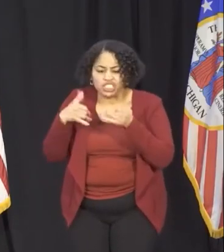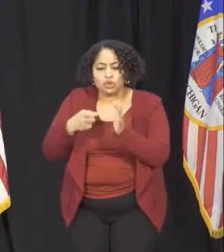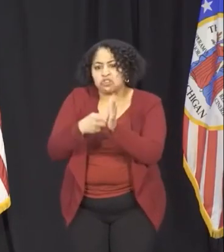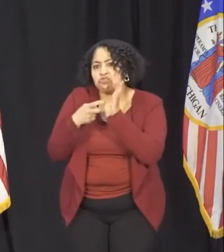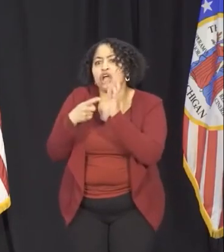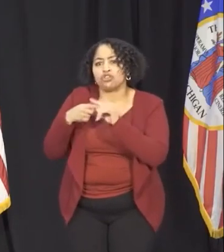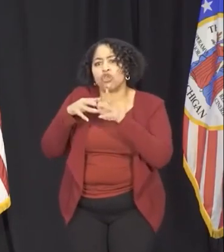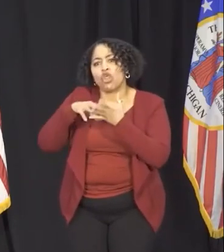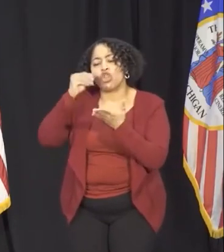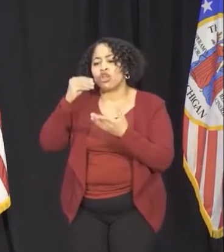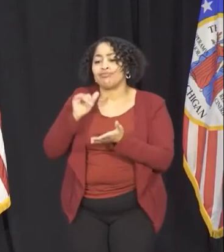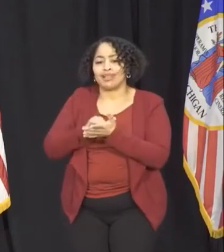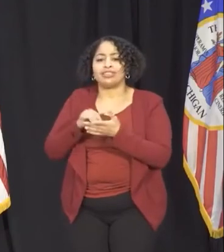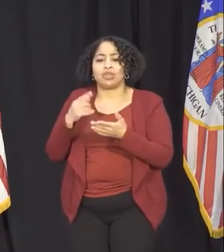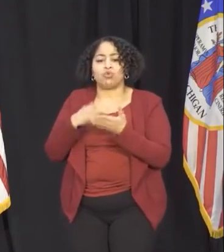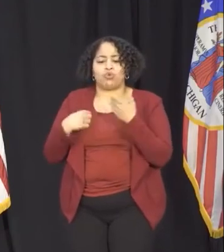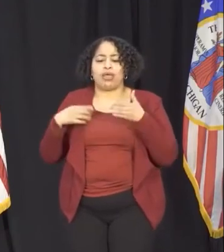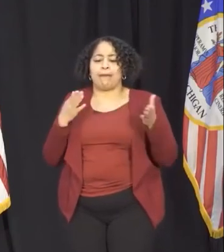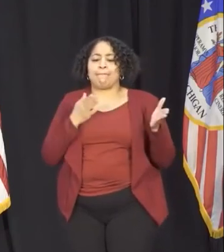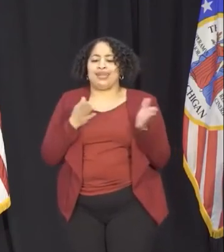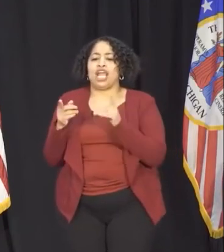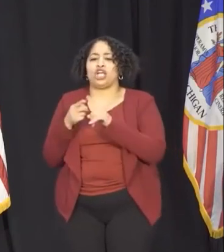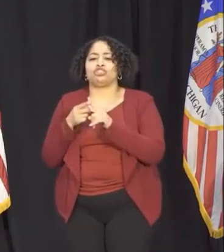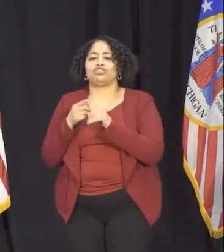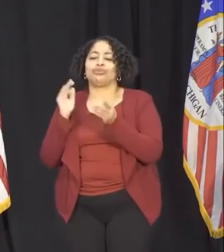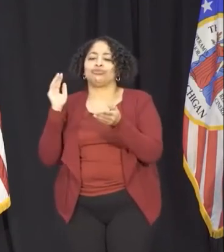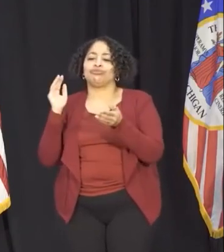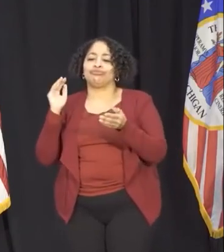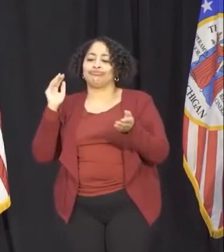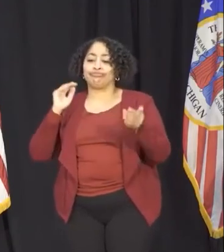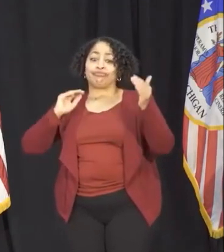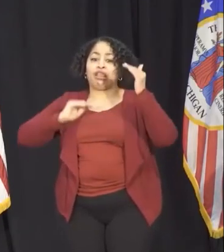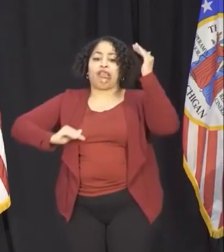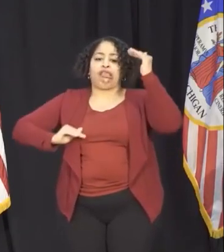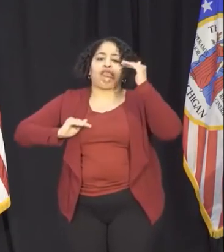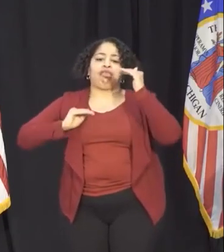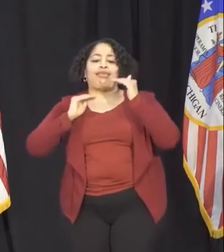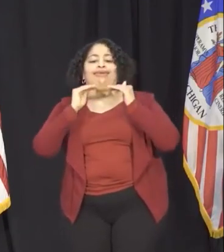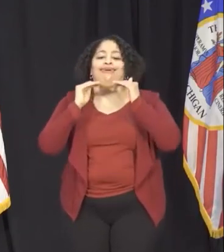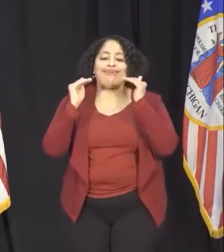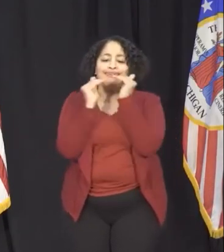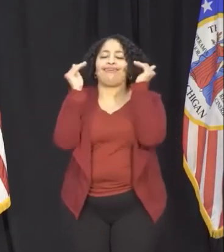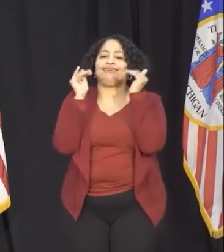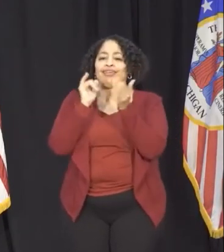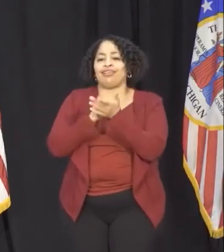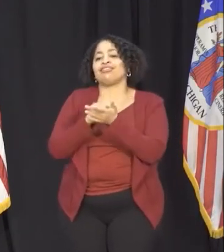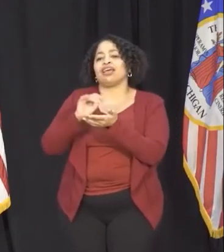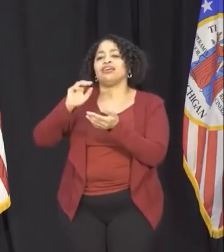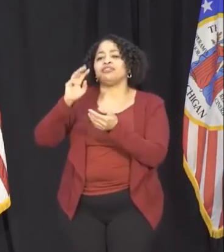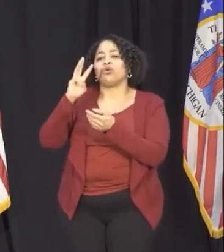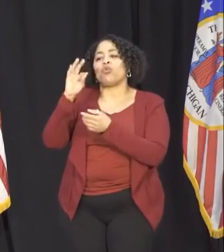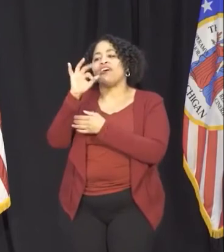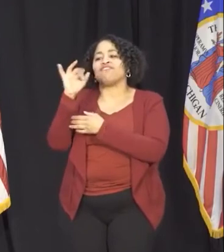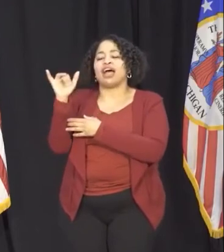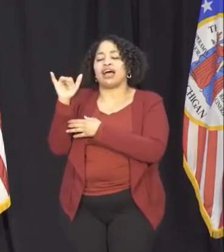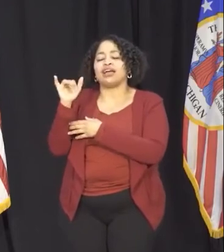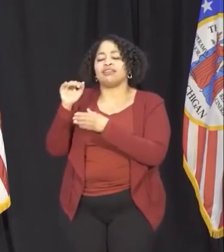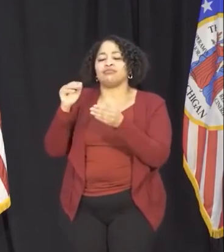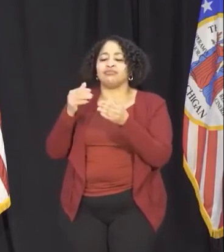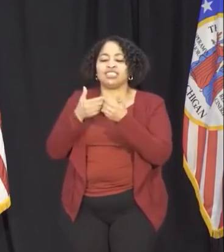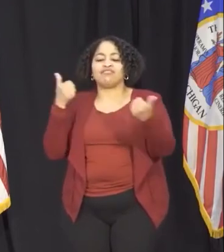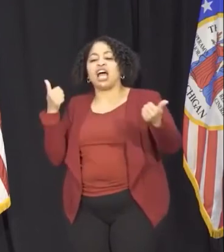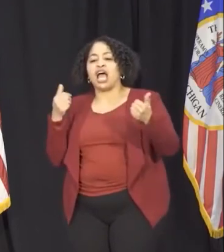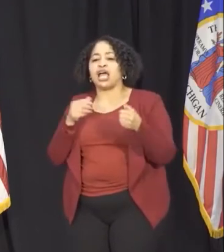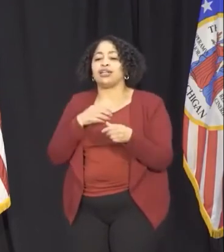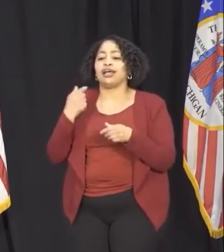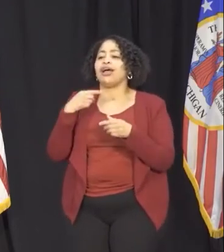how we're also going to narrow that digital divide, but student achievement divide. You know, people call